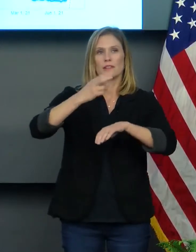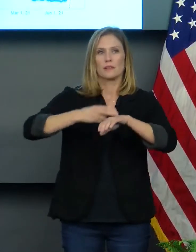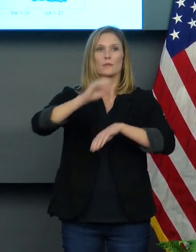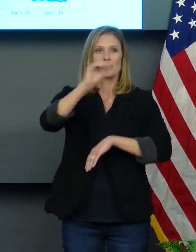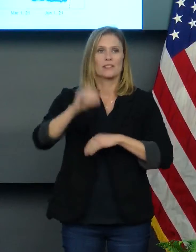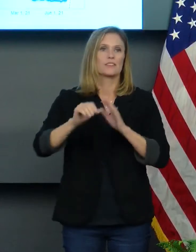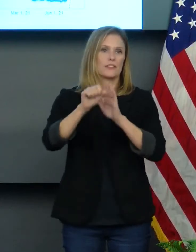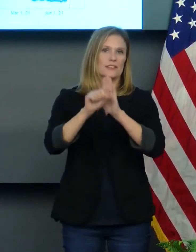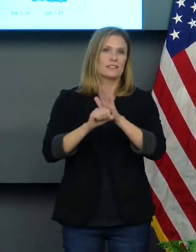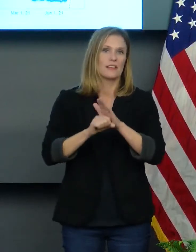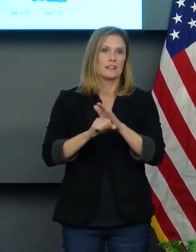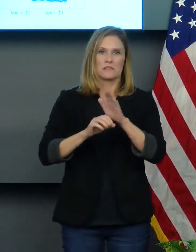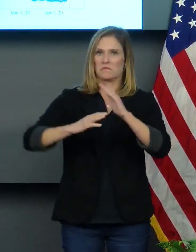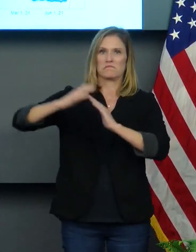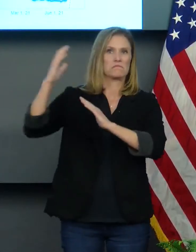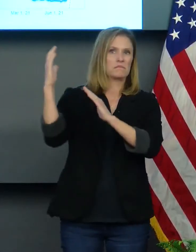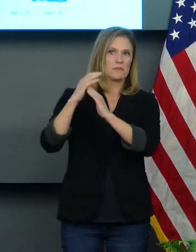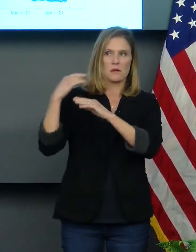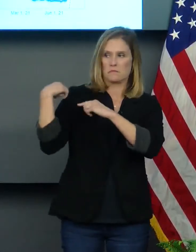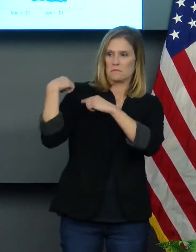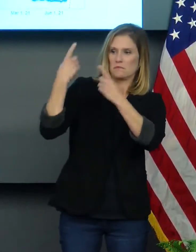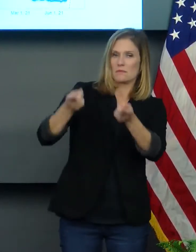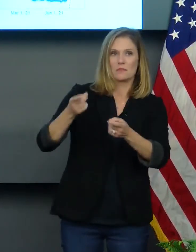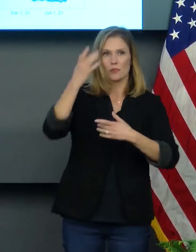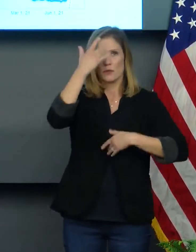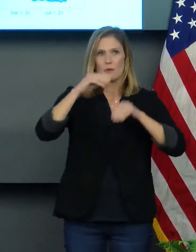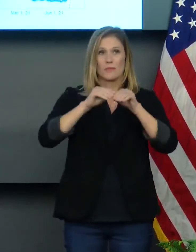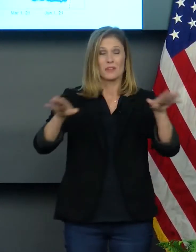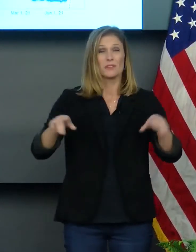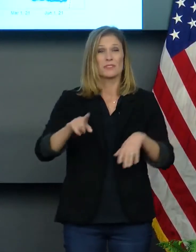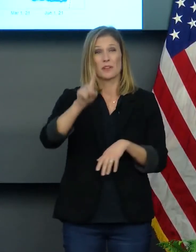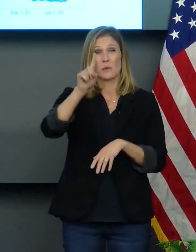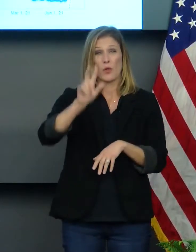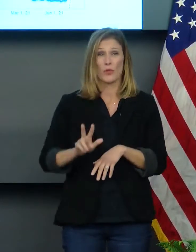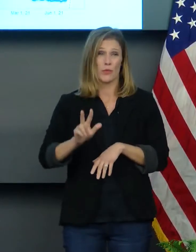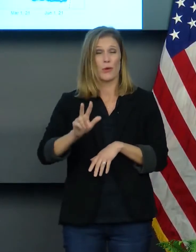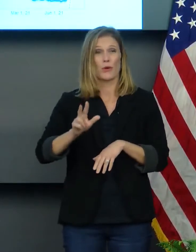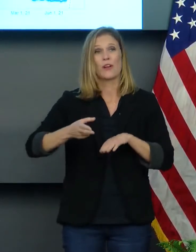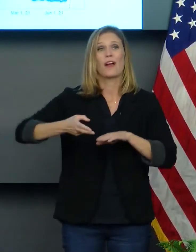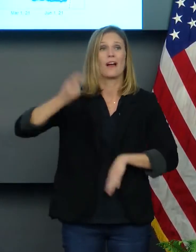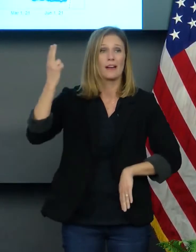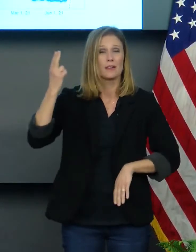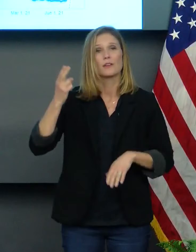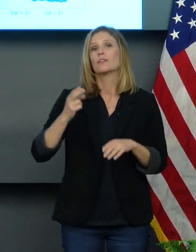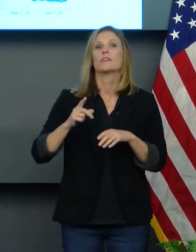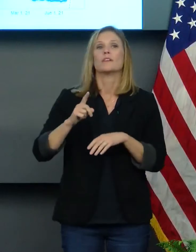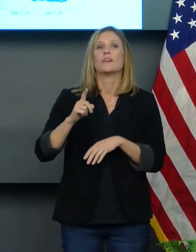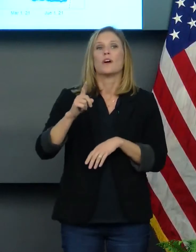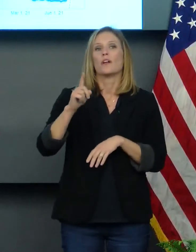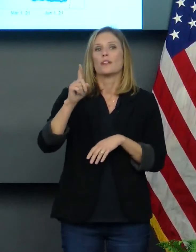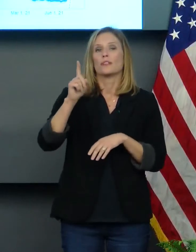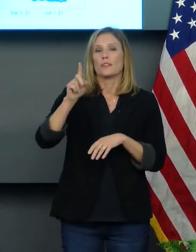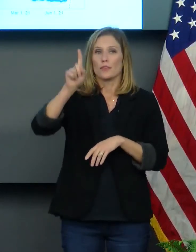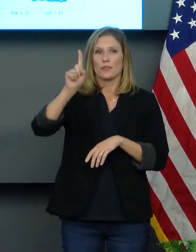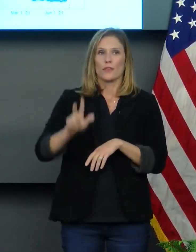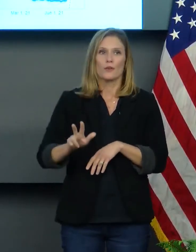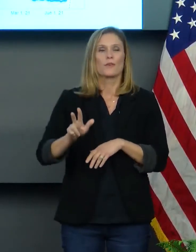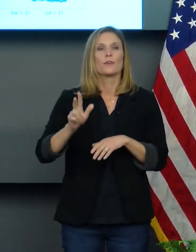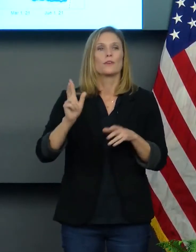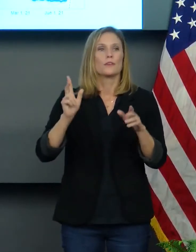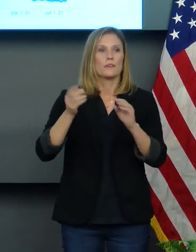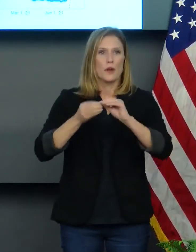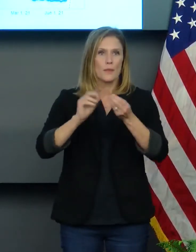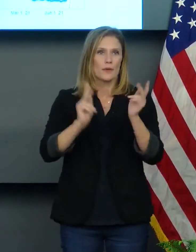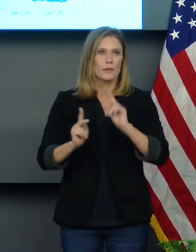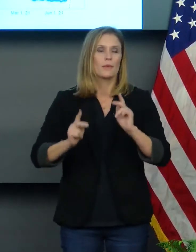been throughout the pandemic. As the governor noted, almost a third higher, close to 1,000 people higher than at the